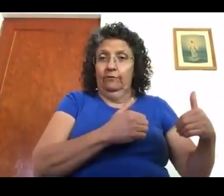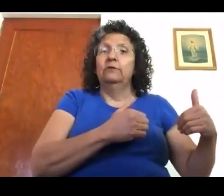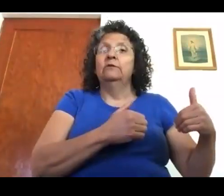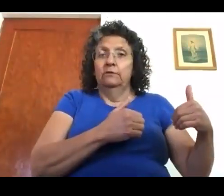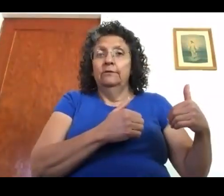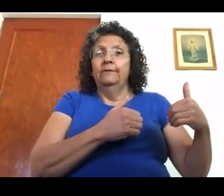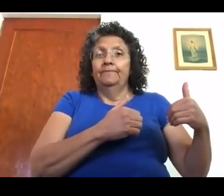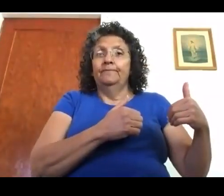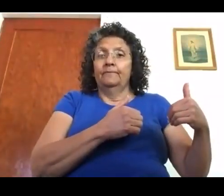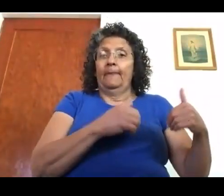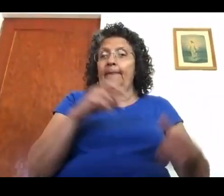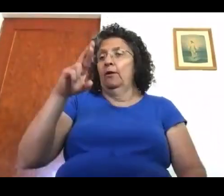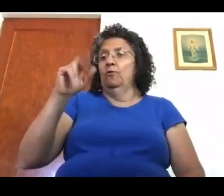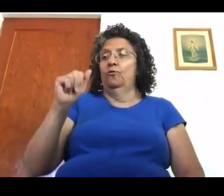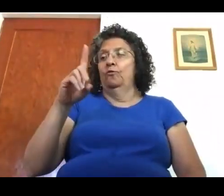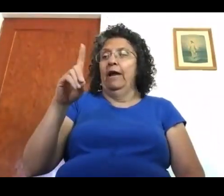some radish seeds.